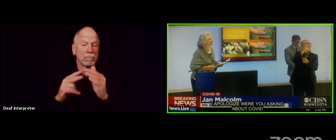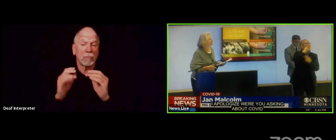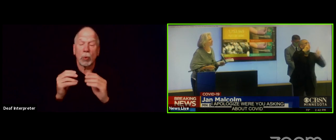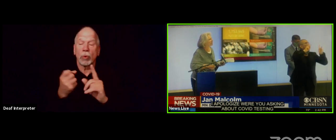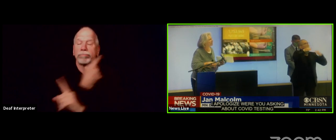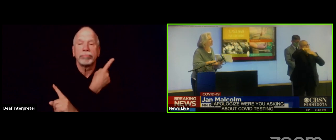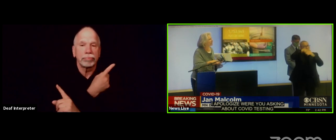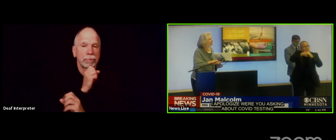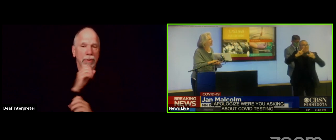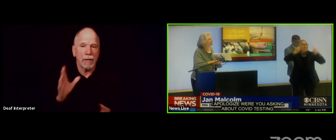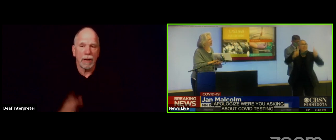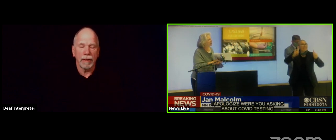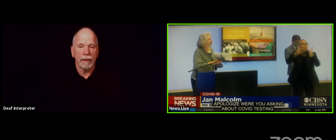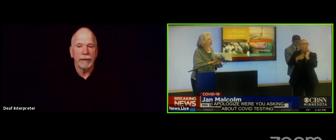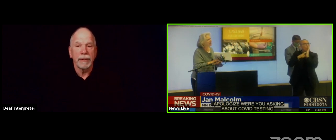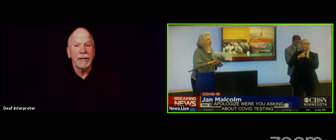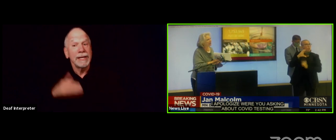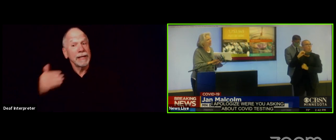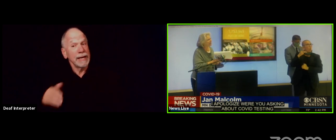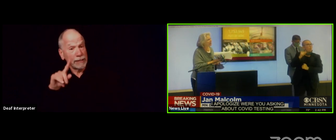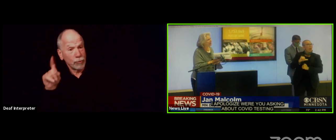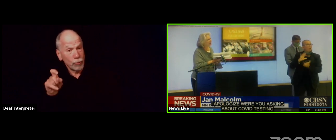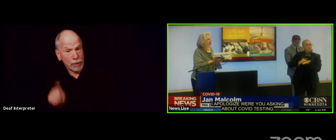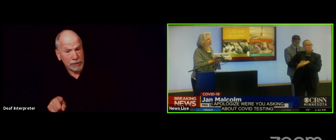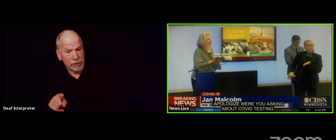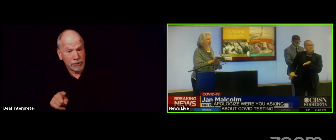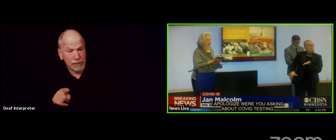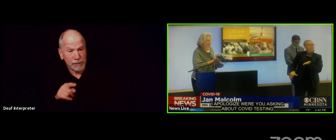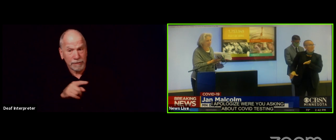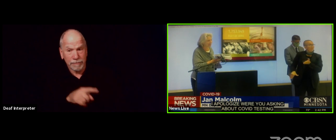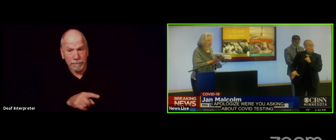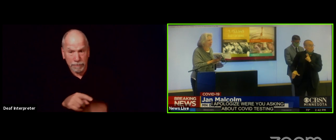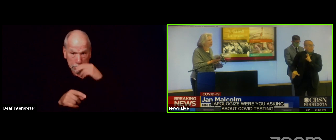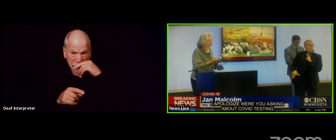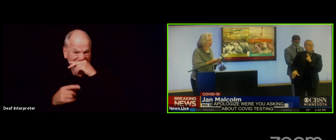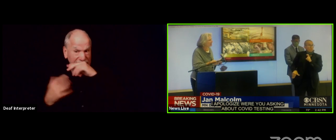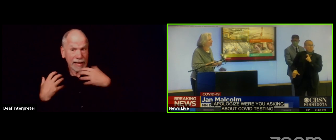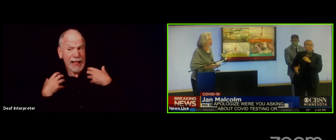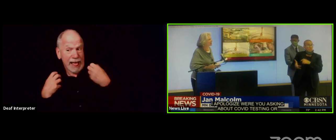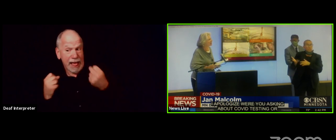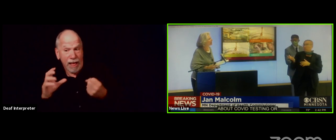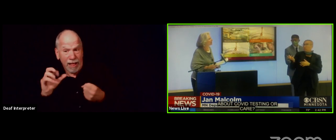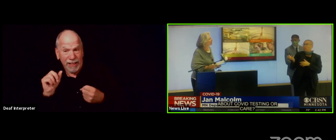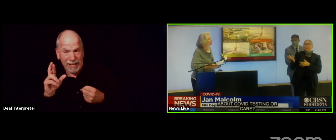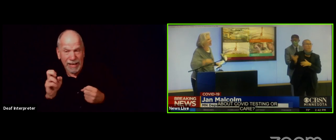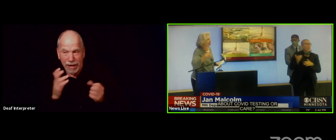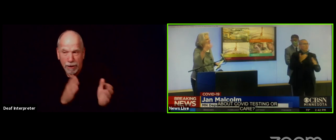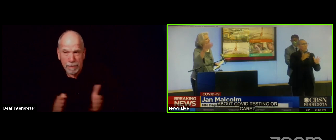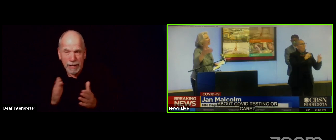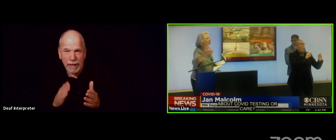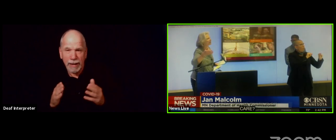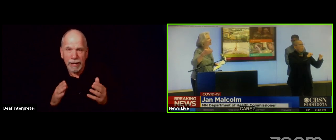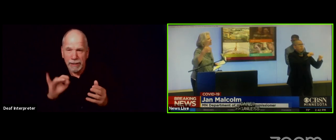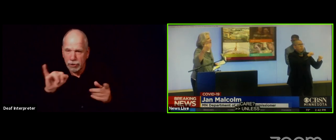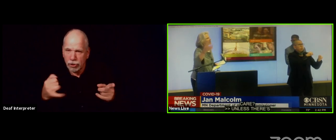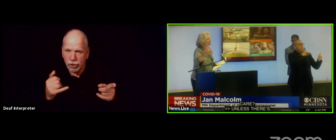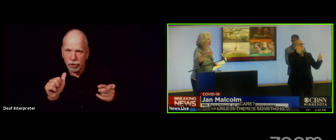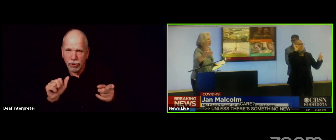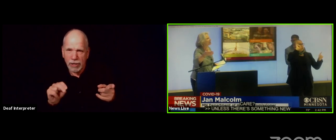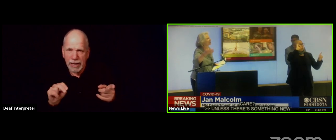getting tested. Yeah, no, unless there's something new that I missed, the plans had already agreed